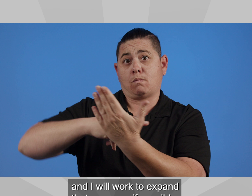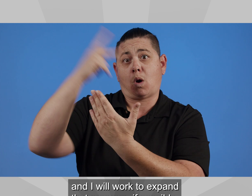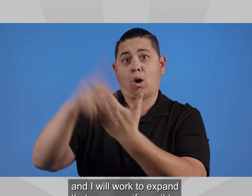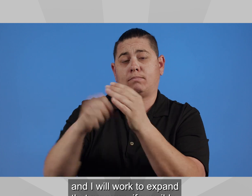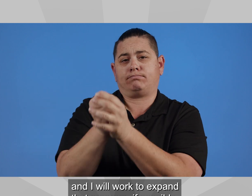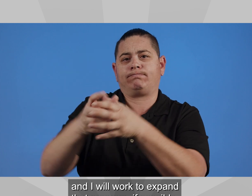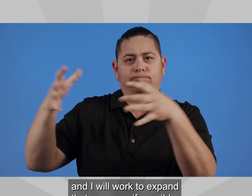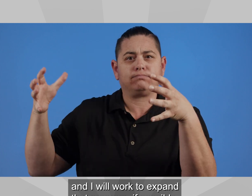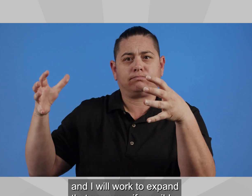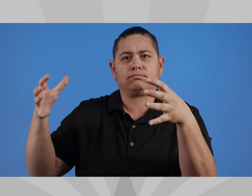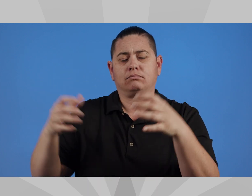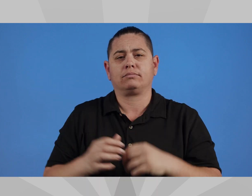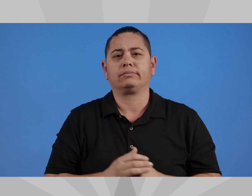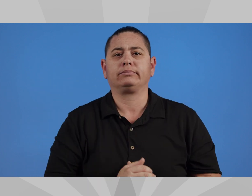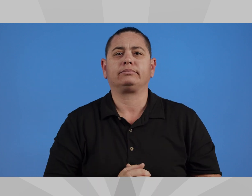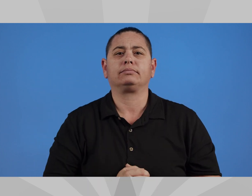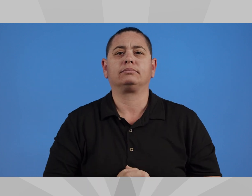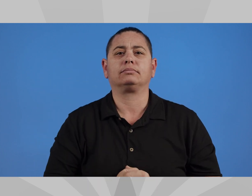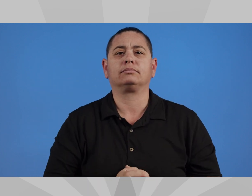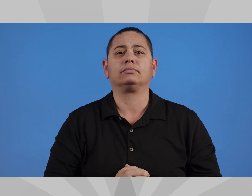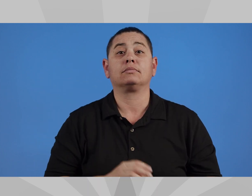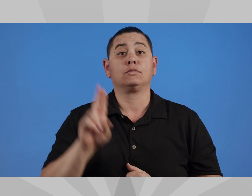that program if possible.